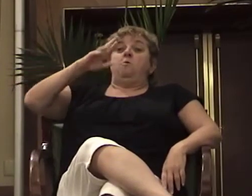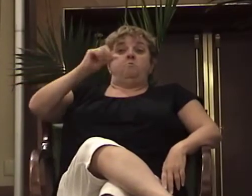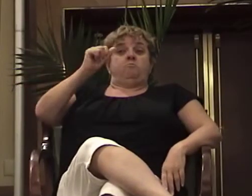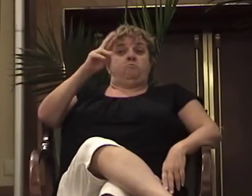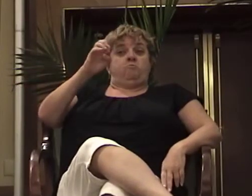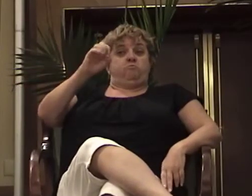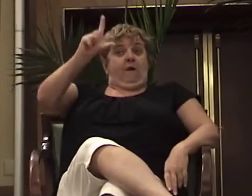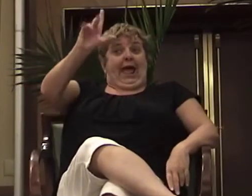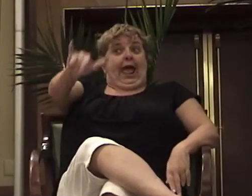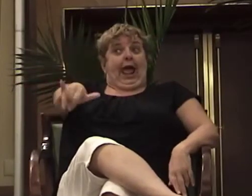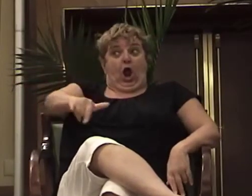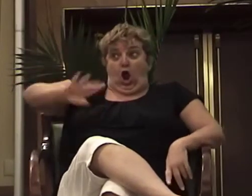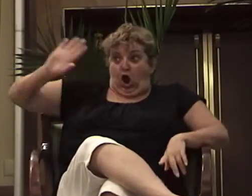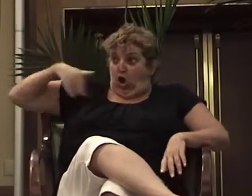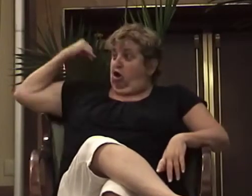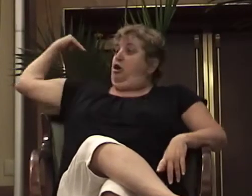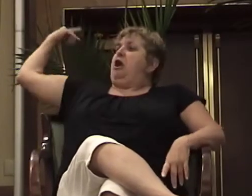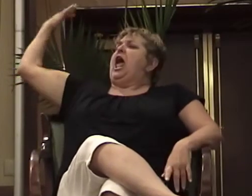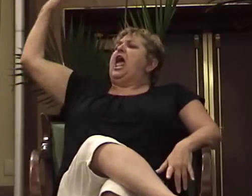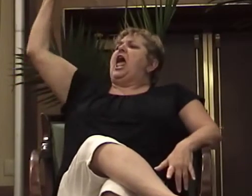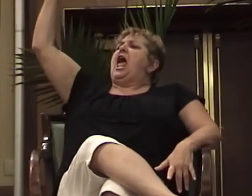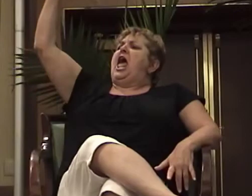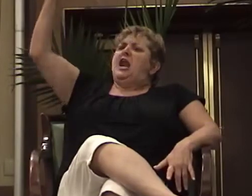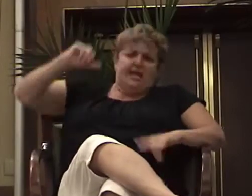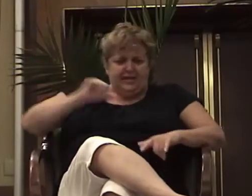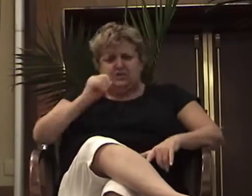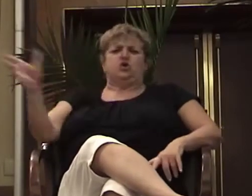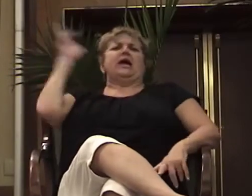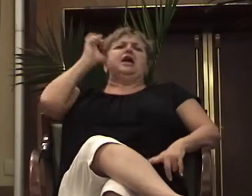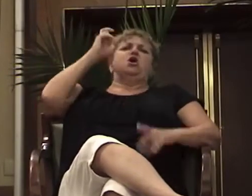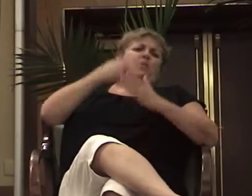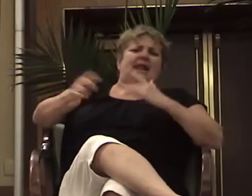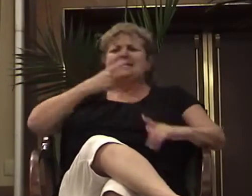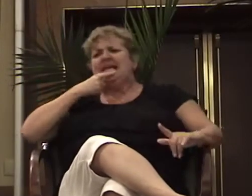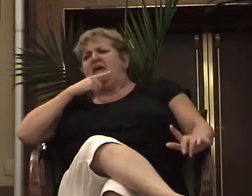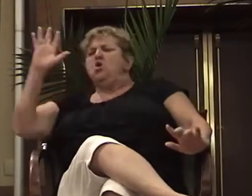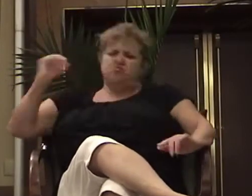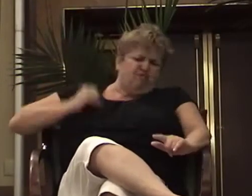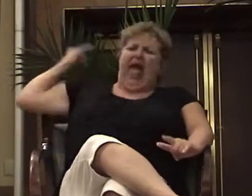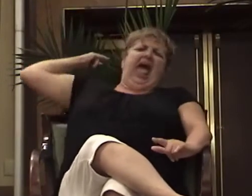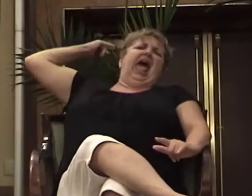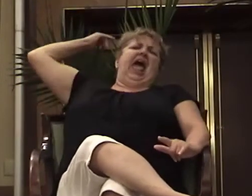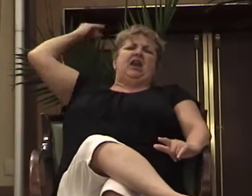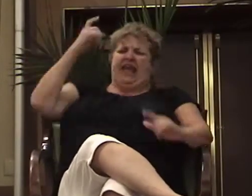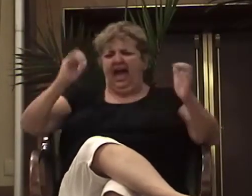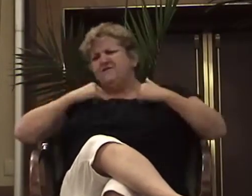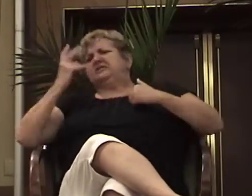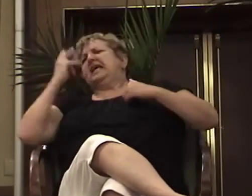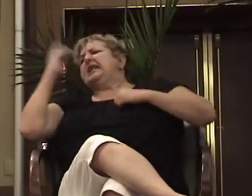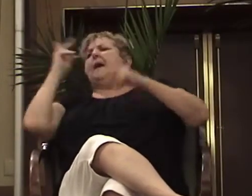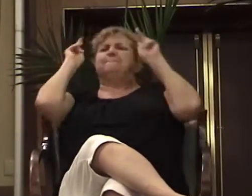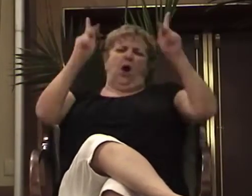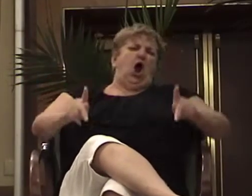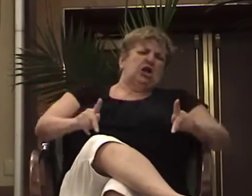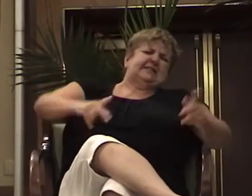Did you hear what I said? I said, rarely have we seen a person dead who was turned to follow our